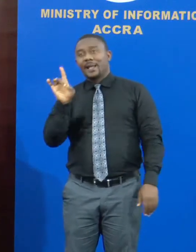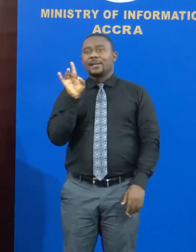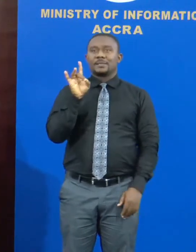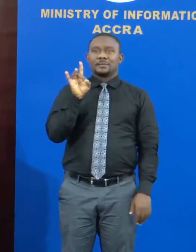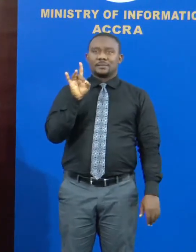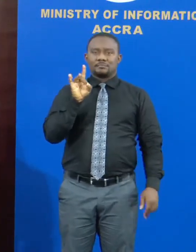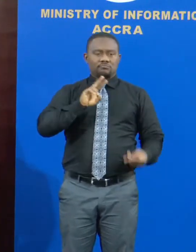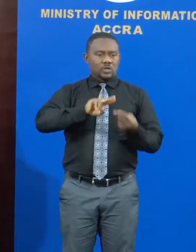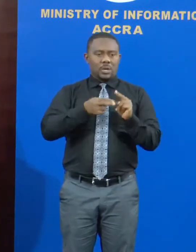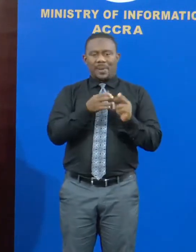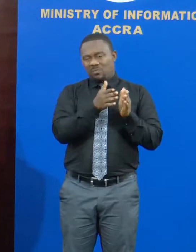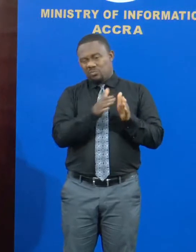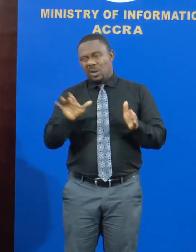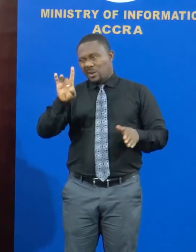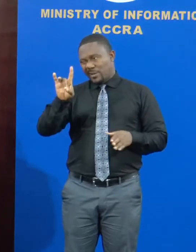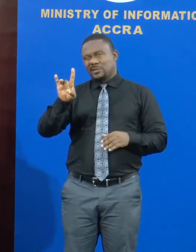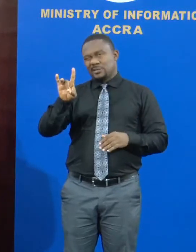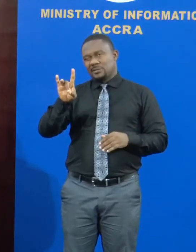eight-digit number.